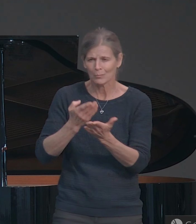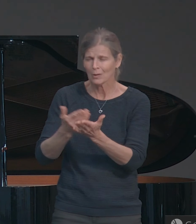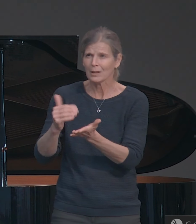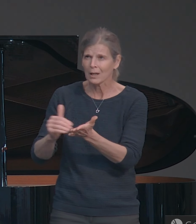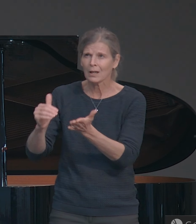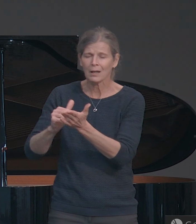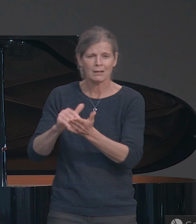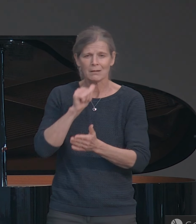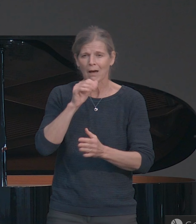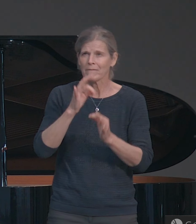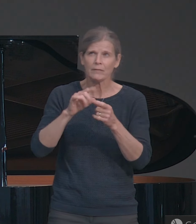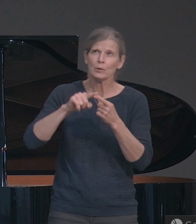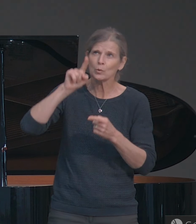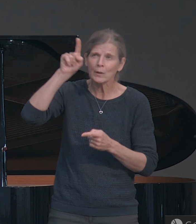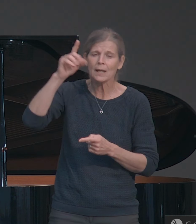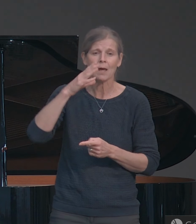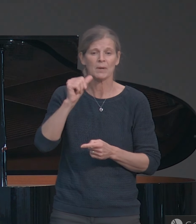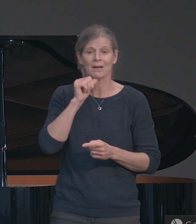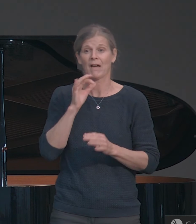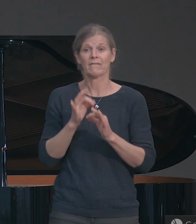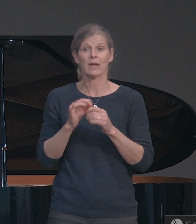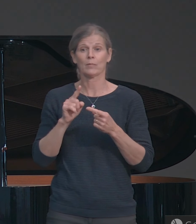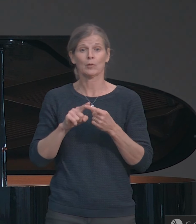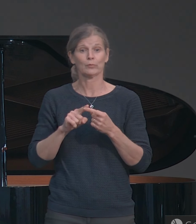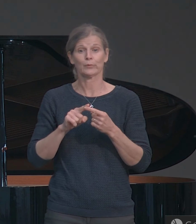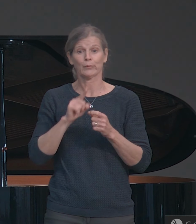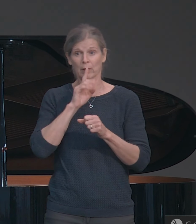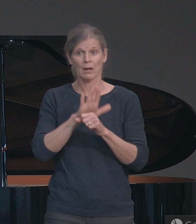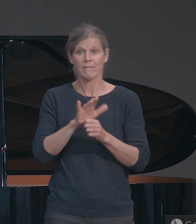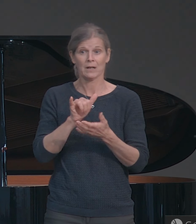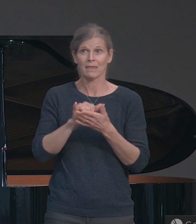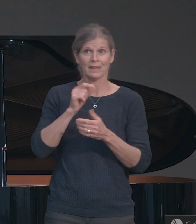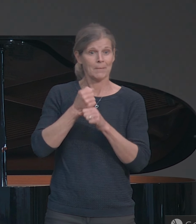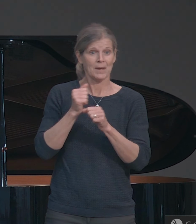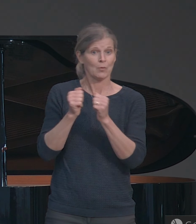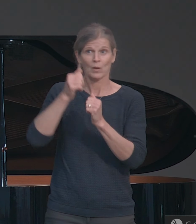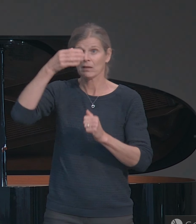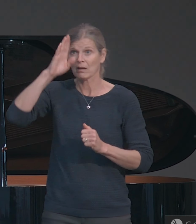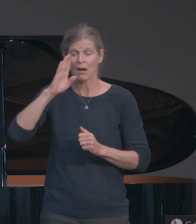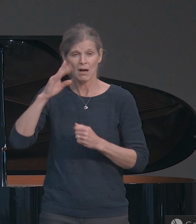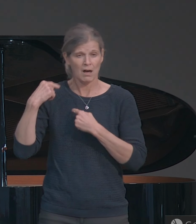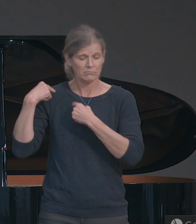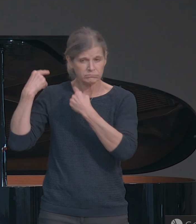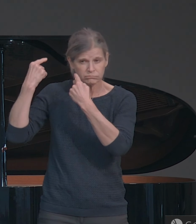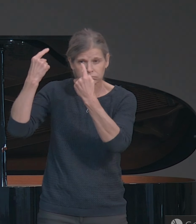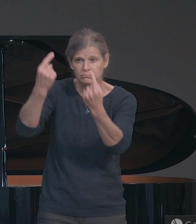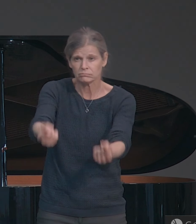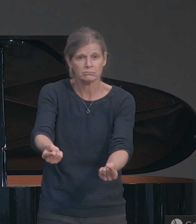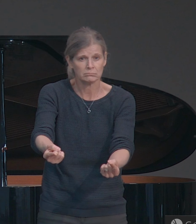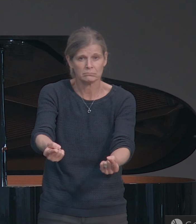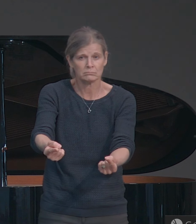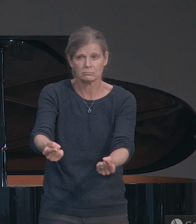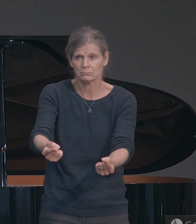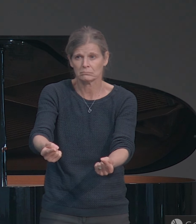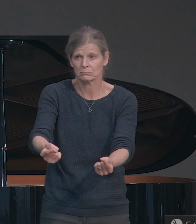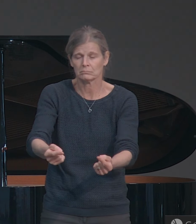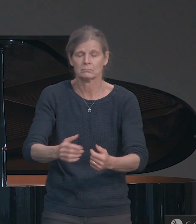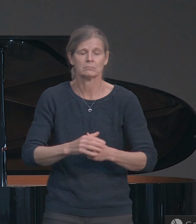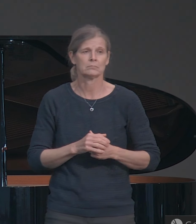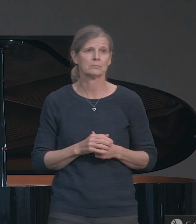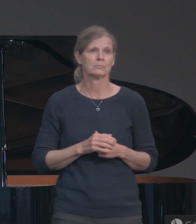unfaithful to Him, and unfaithful to the covenant they made with God centuries before.